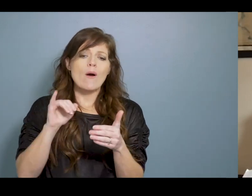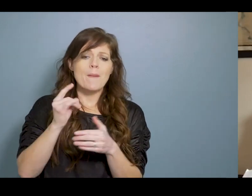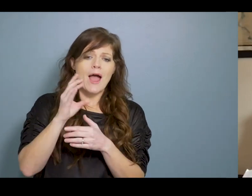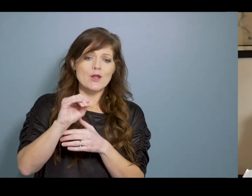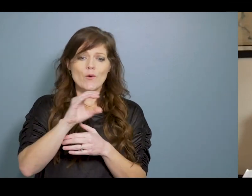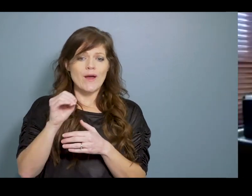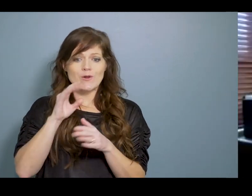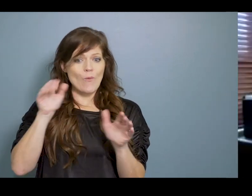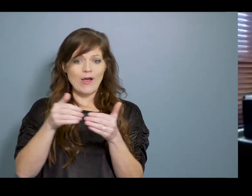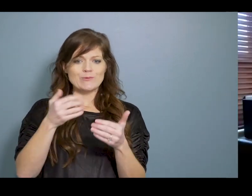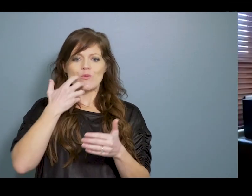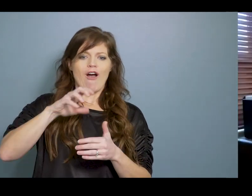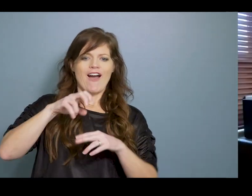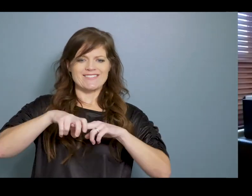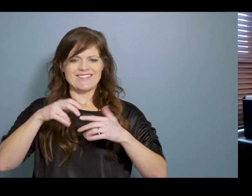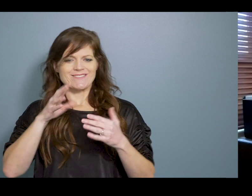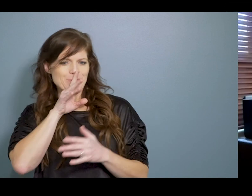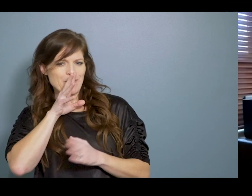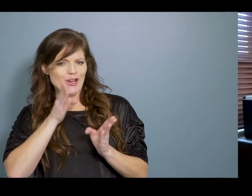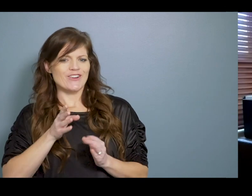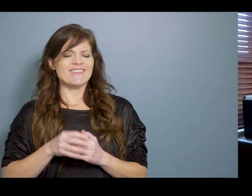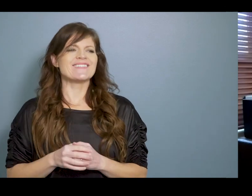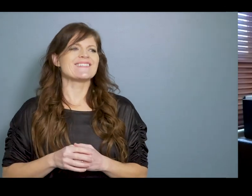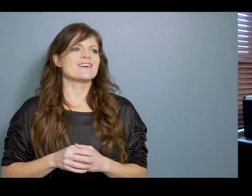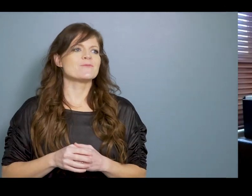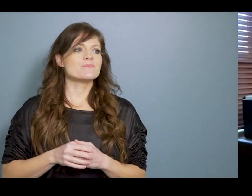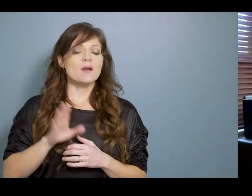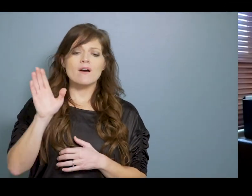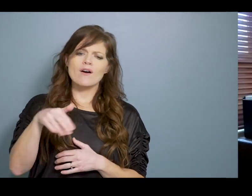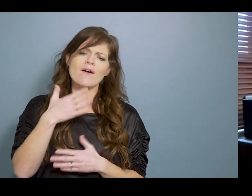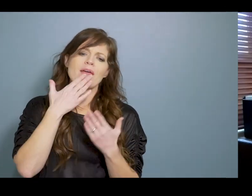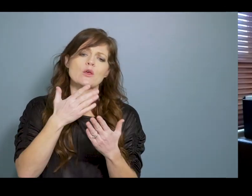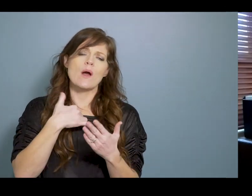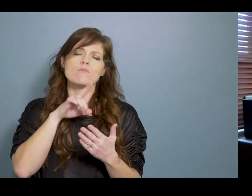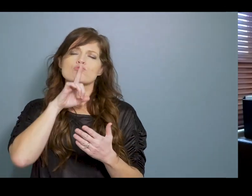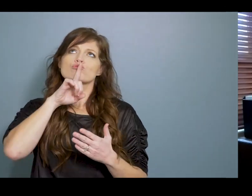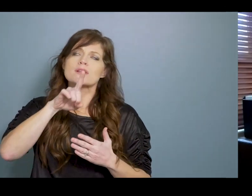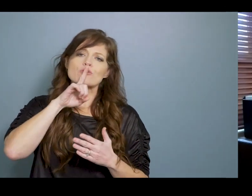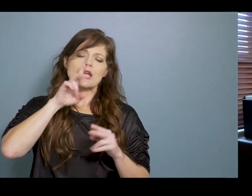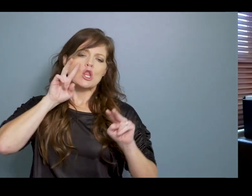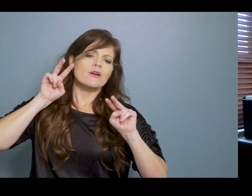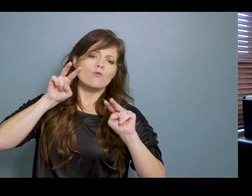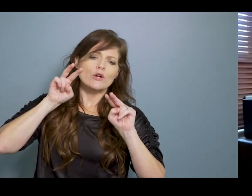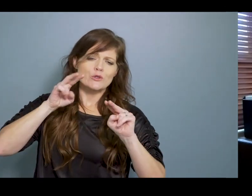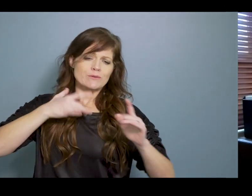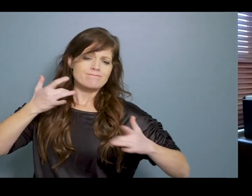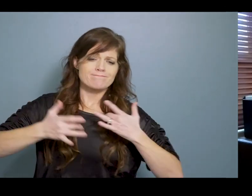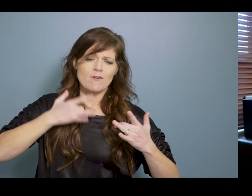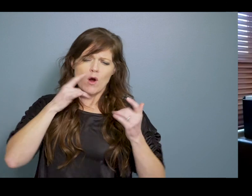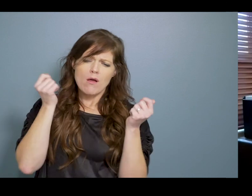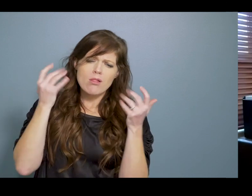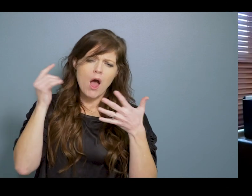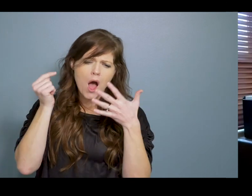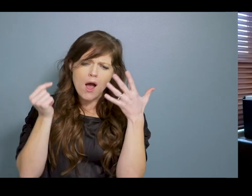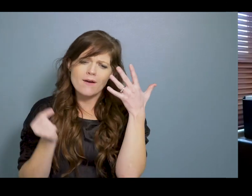seat. Yeah, I love it. I'll tell you, I'm super excited about a lot of things, but I will tell you that for